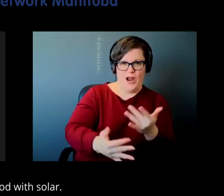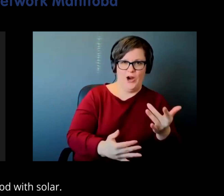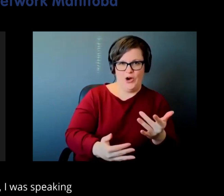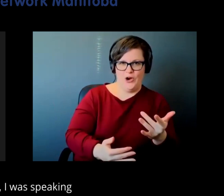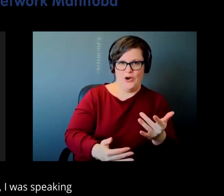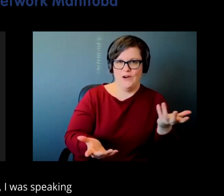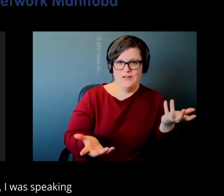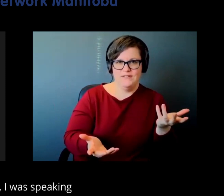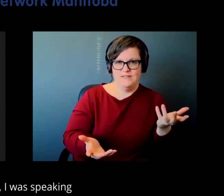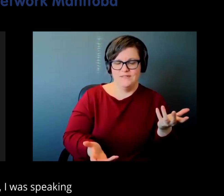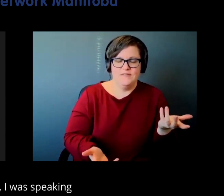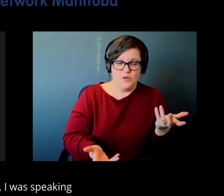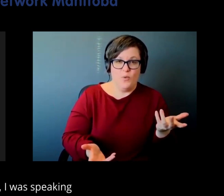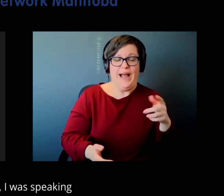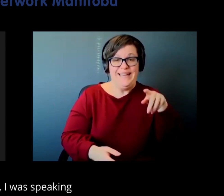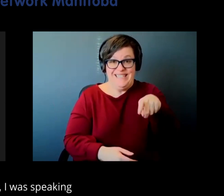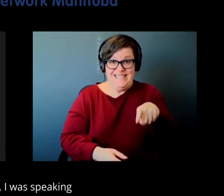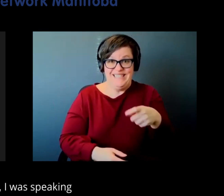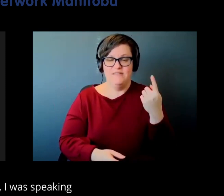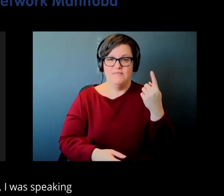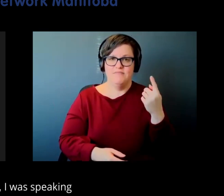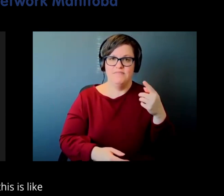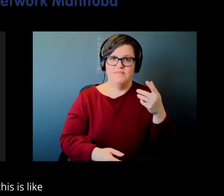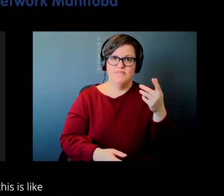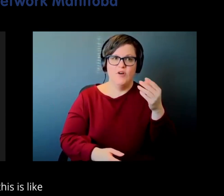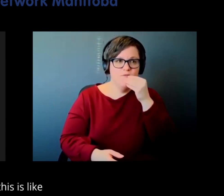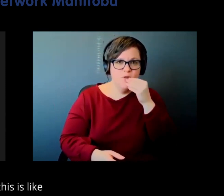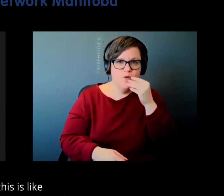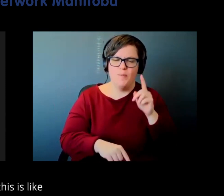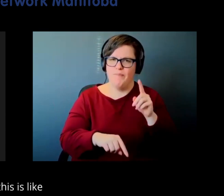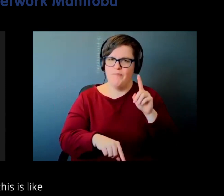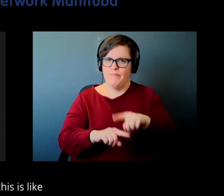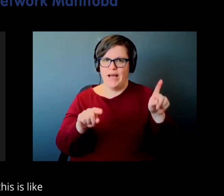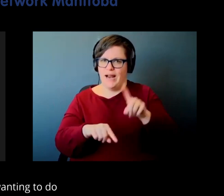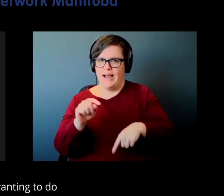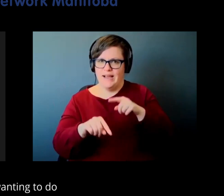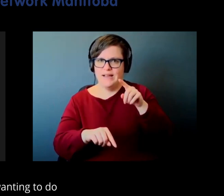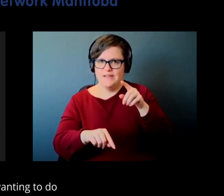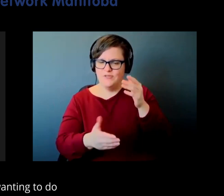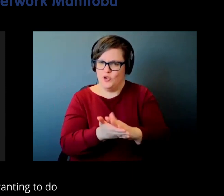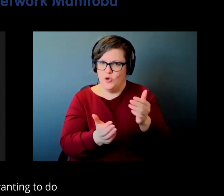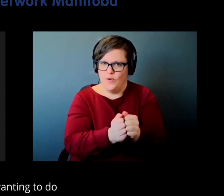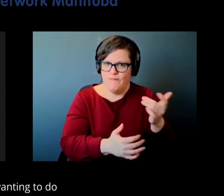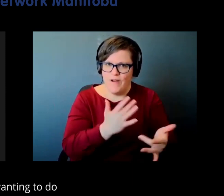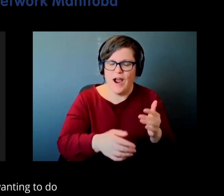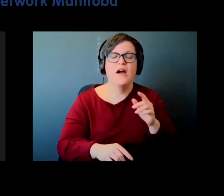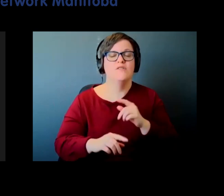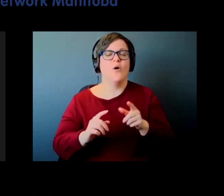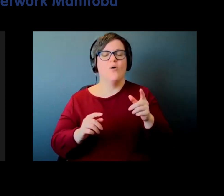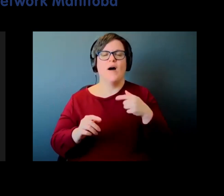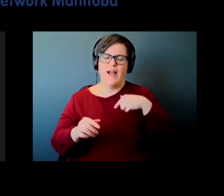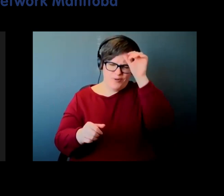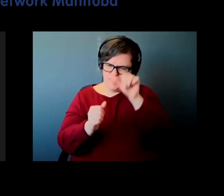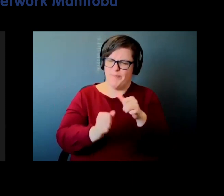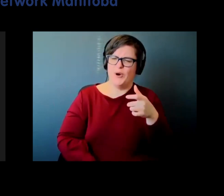Yeah. so anyways, speaking with you, and you're like, well, this is like Maslow's hierarchy of needs. You're like, I always wanted to do a project like that, and that's